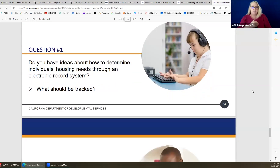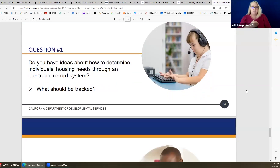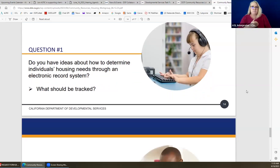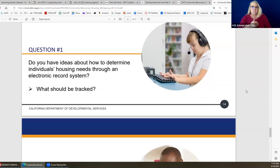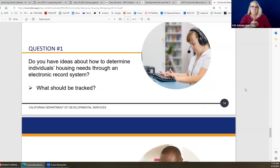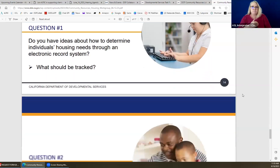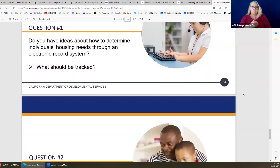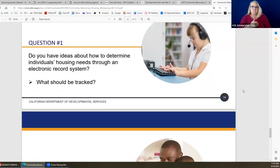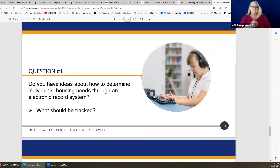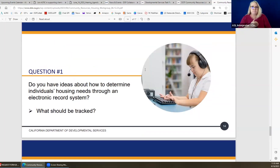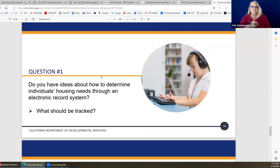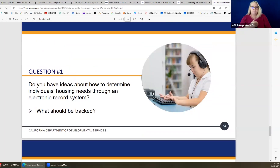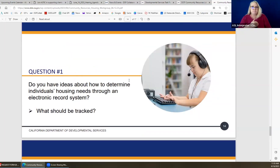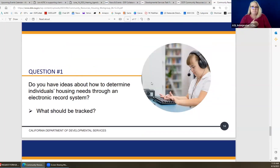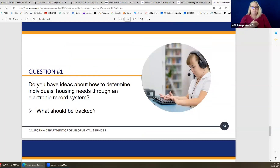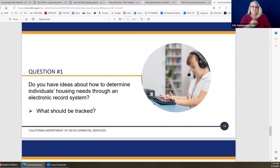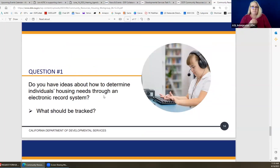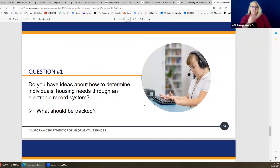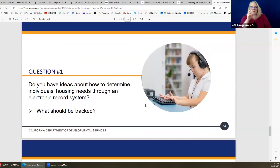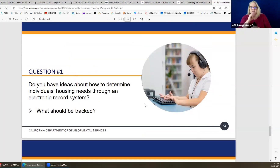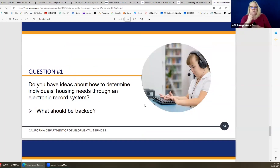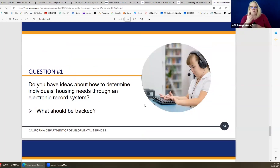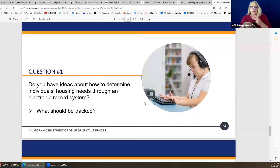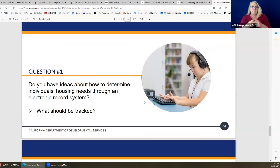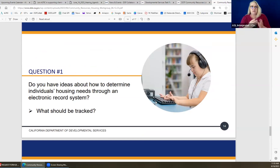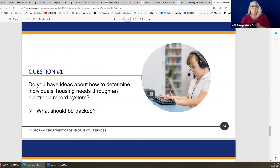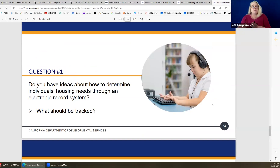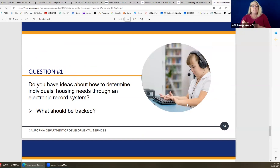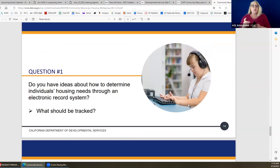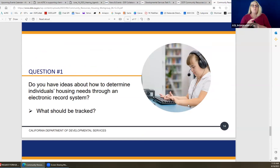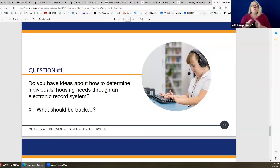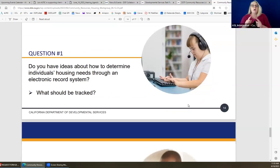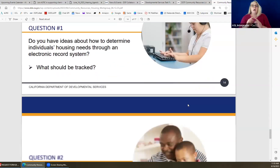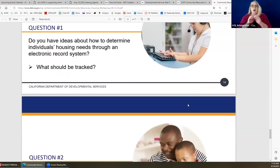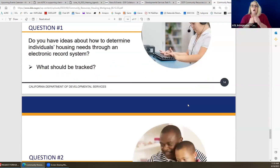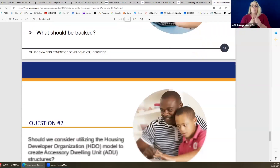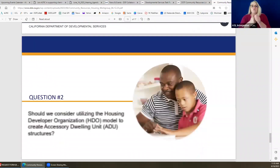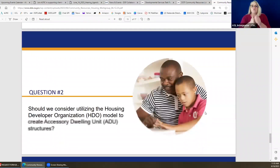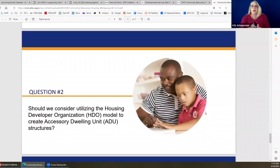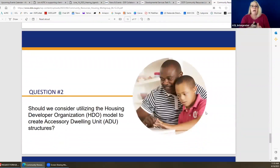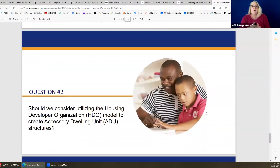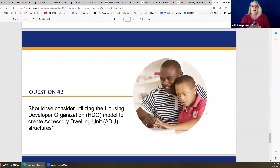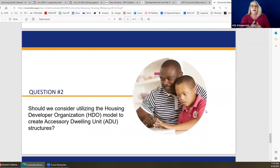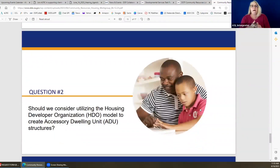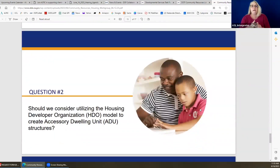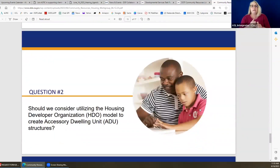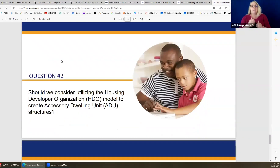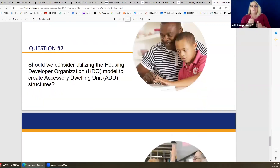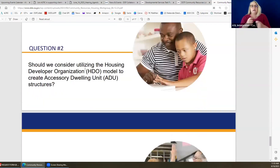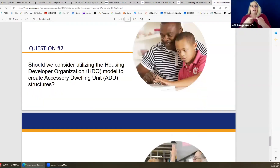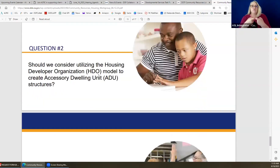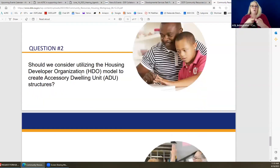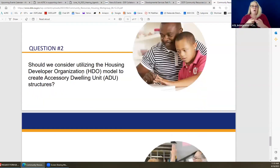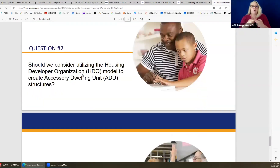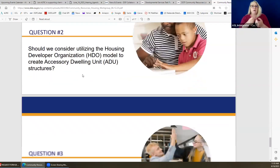here. There's a discussion about data and how to track data on housing through the electronic record system. And then there